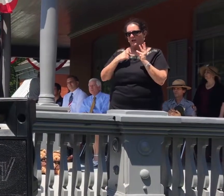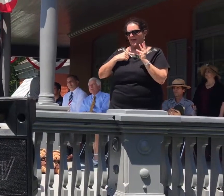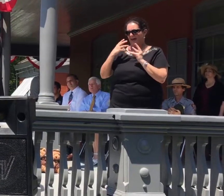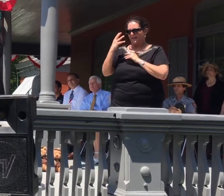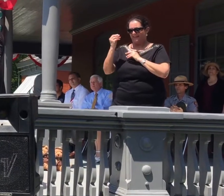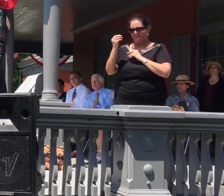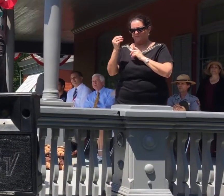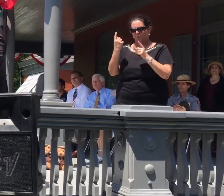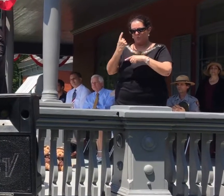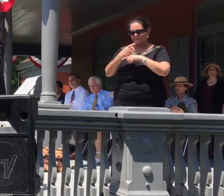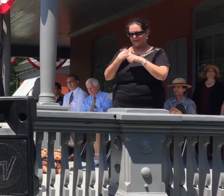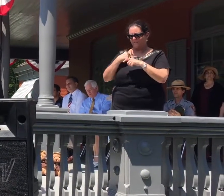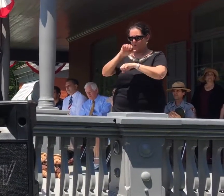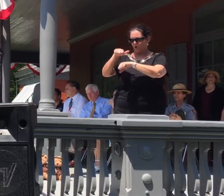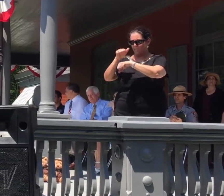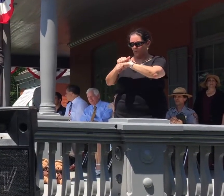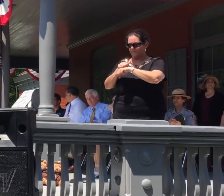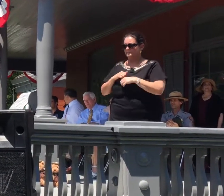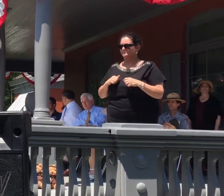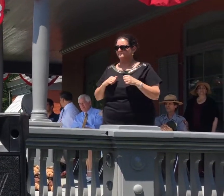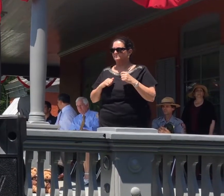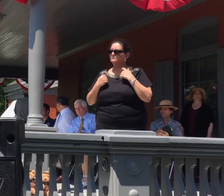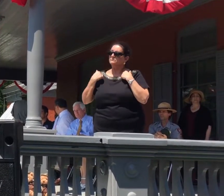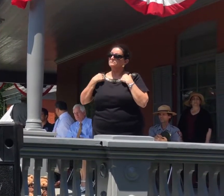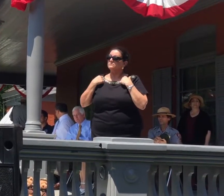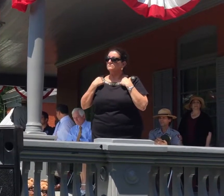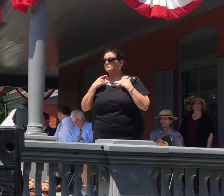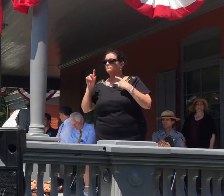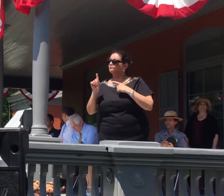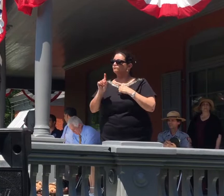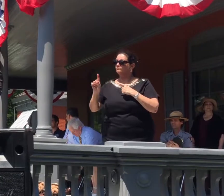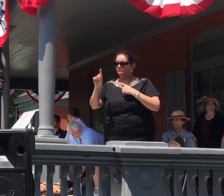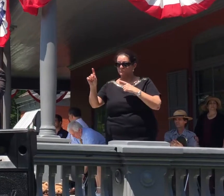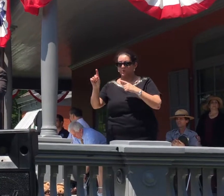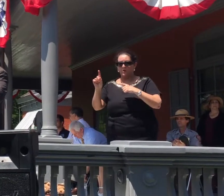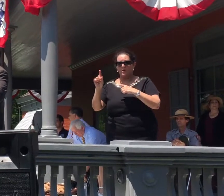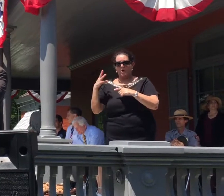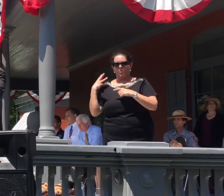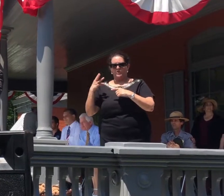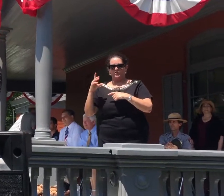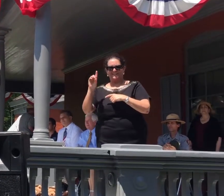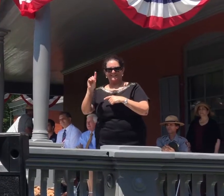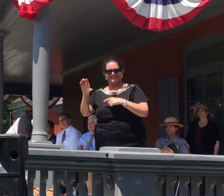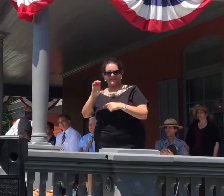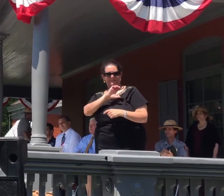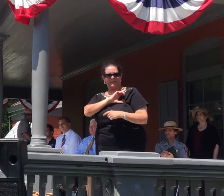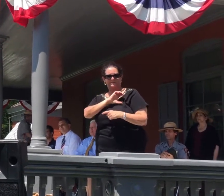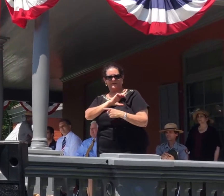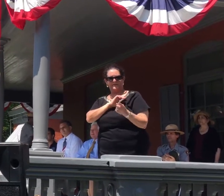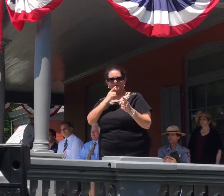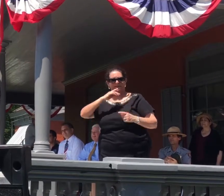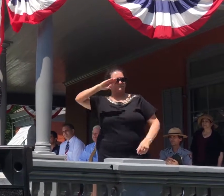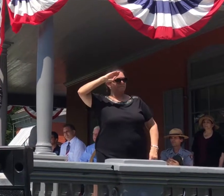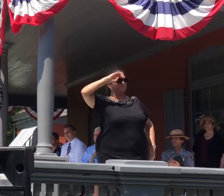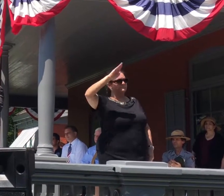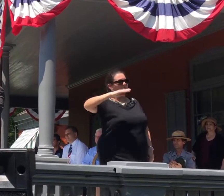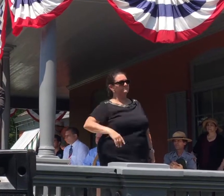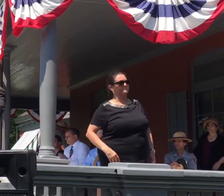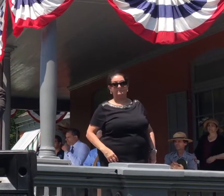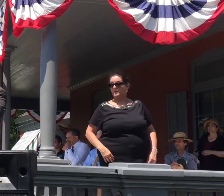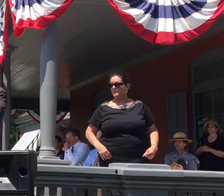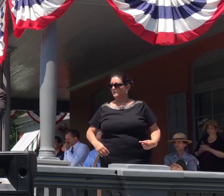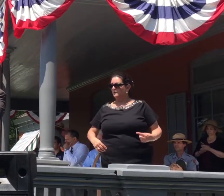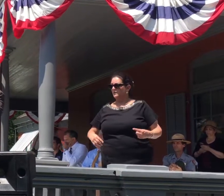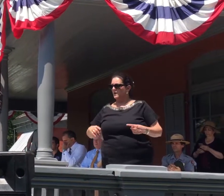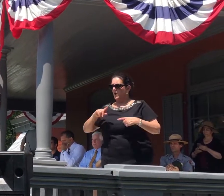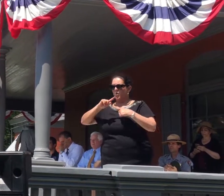White House for an appointment. I ascended an open-air carriage. As I did so, one Washington, D.C. police officer gave me a crisp salute. And